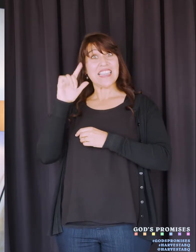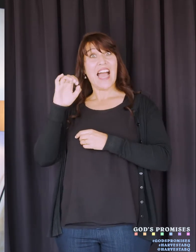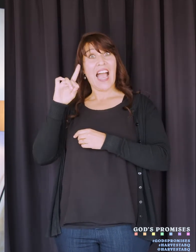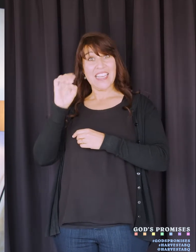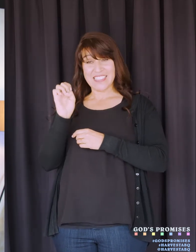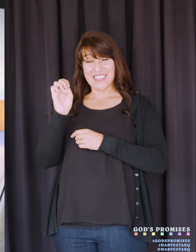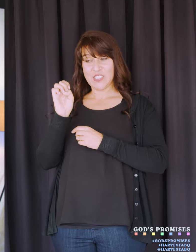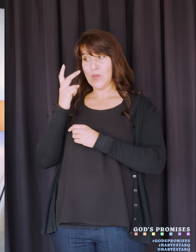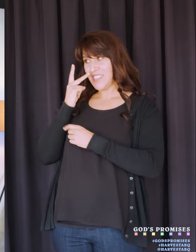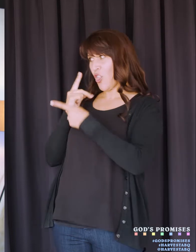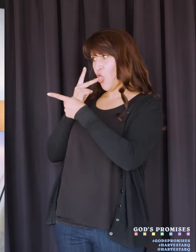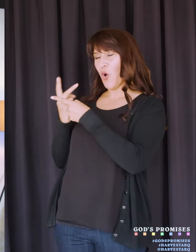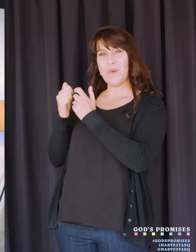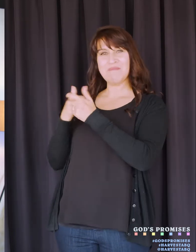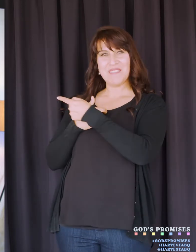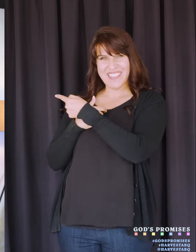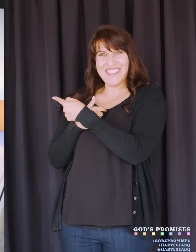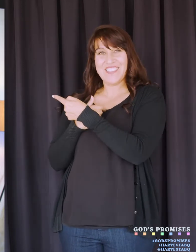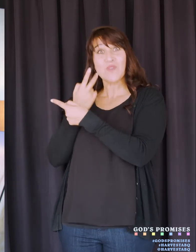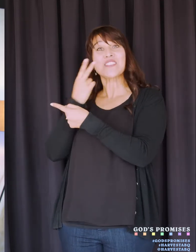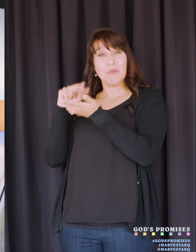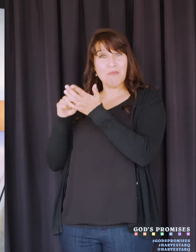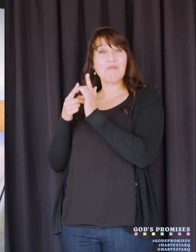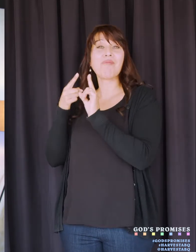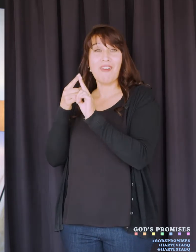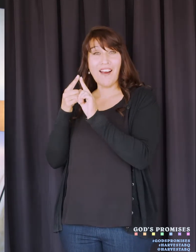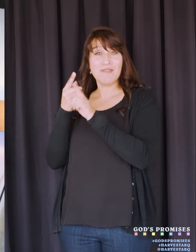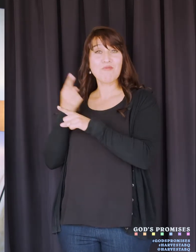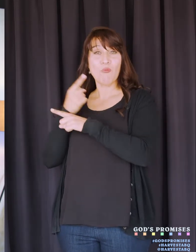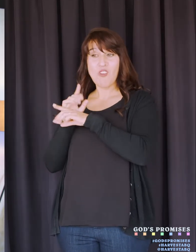slide. And if you're looking at this with me right now, I think you see how